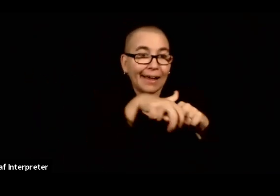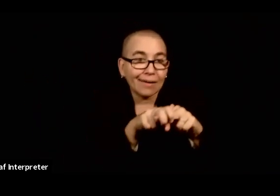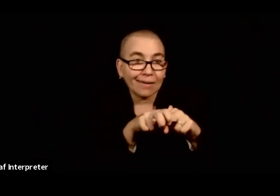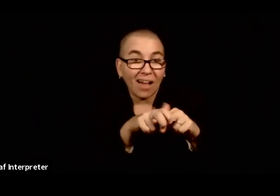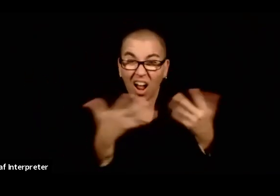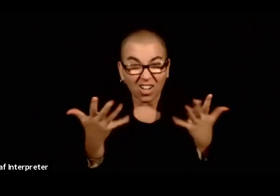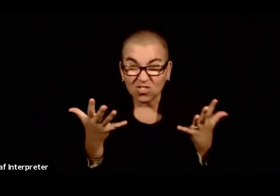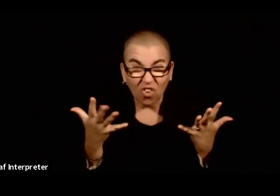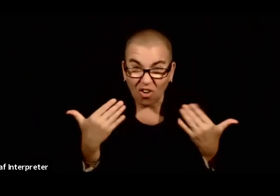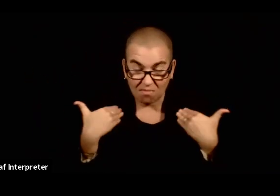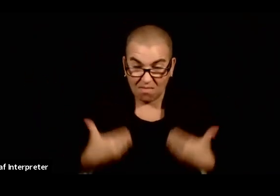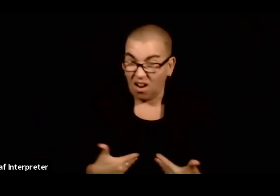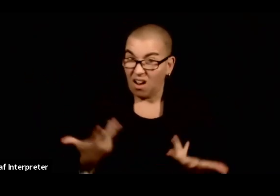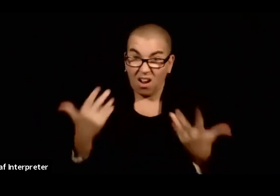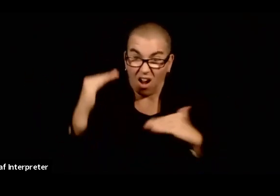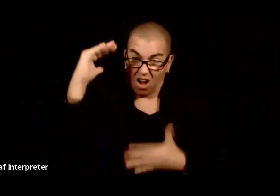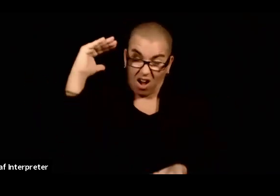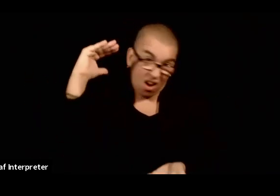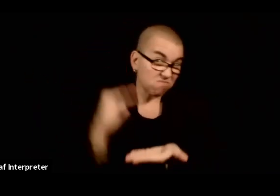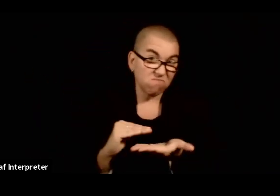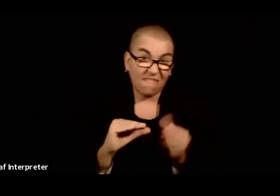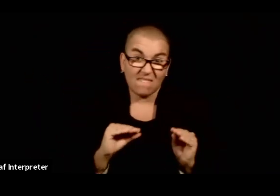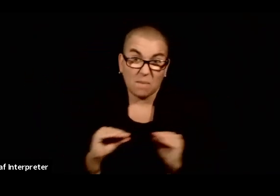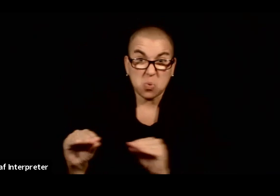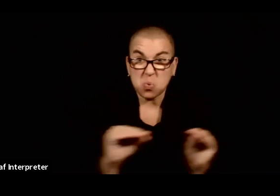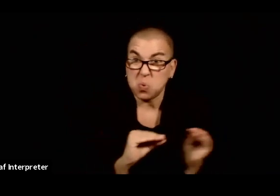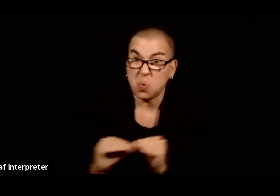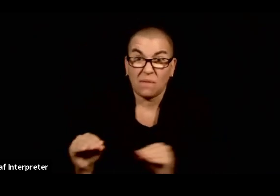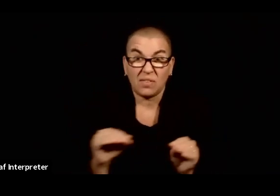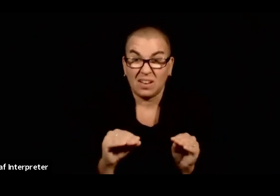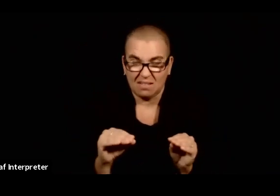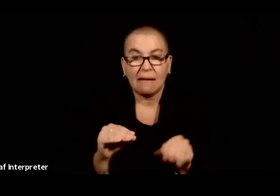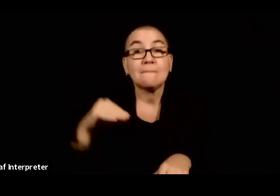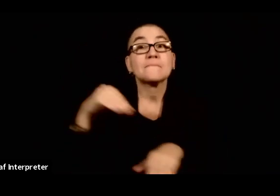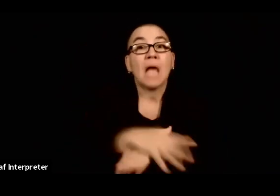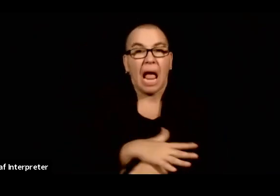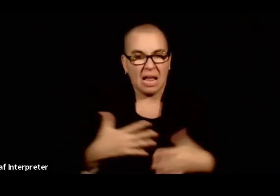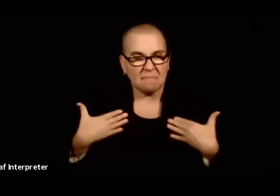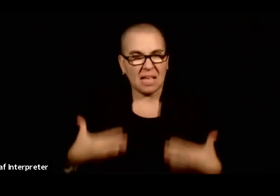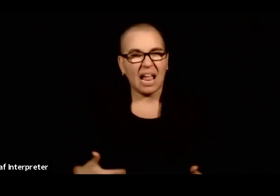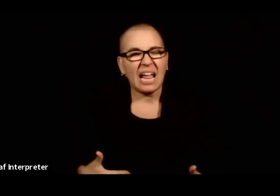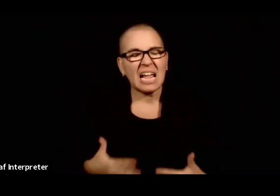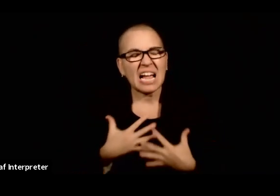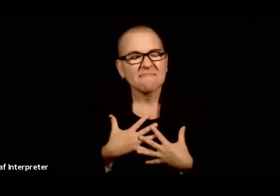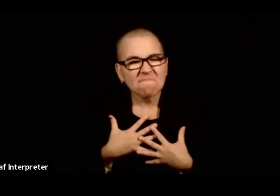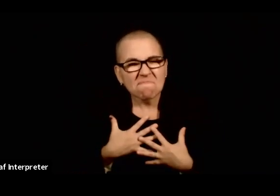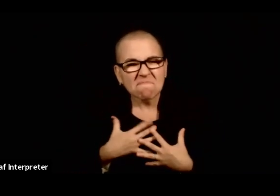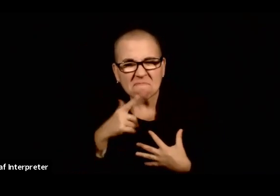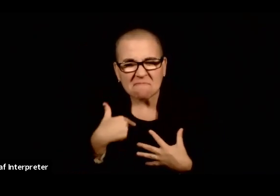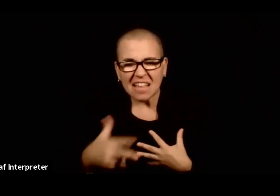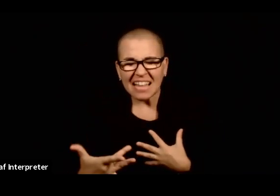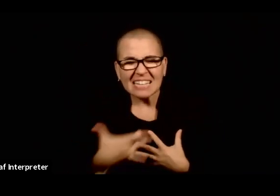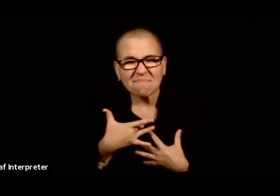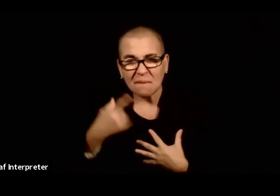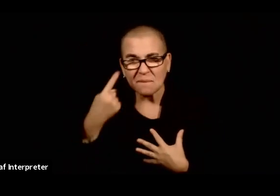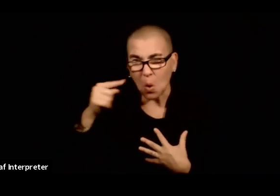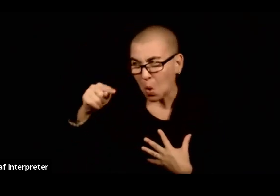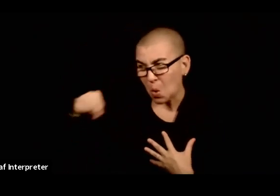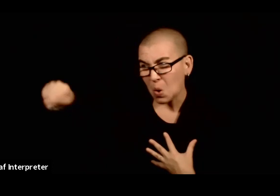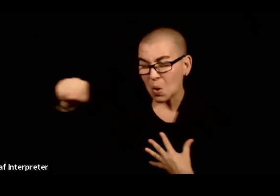seclusion. We mourn with the family and friends of those who have died from COVID-19 in nursing homes